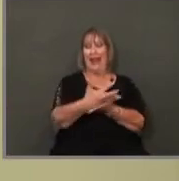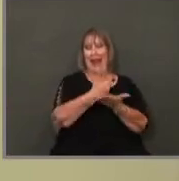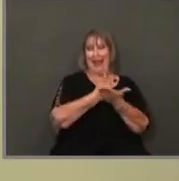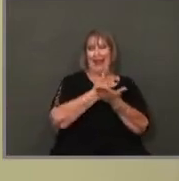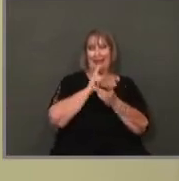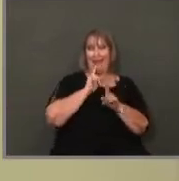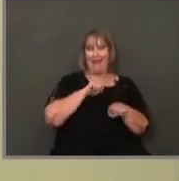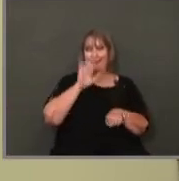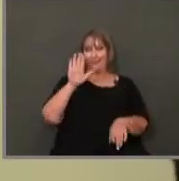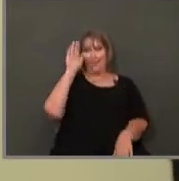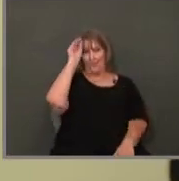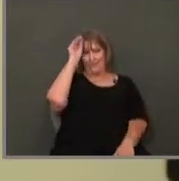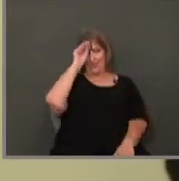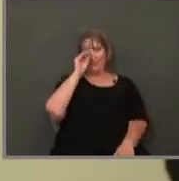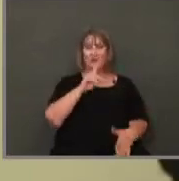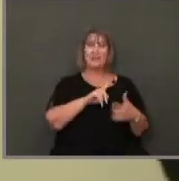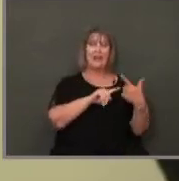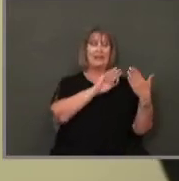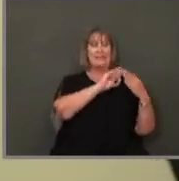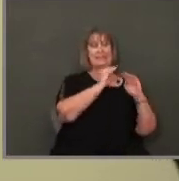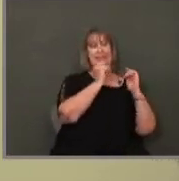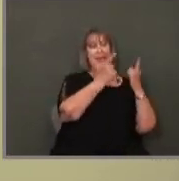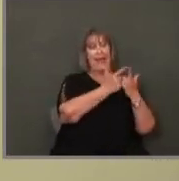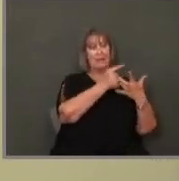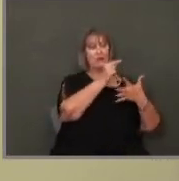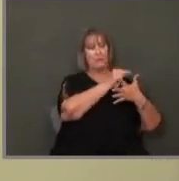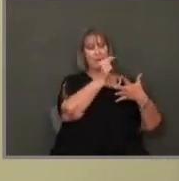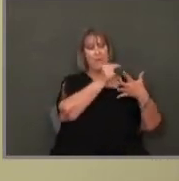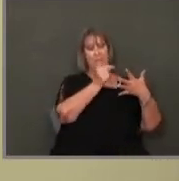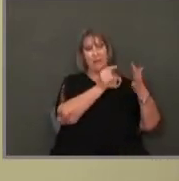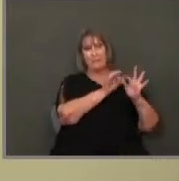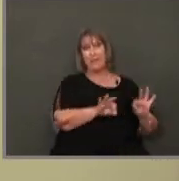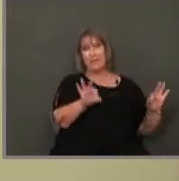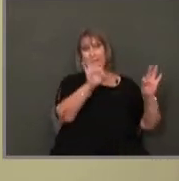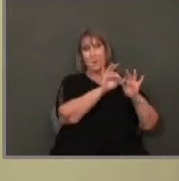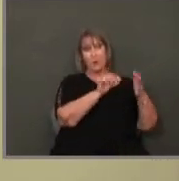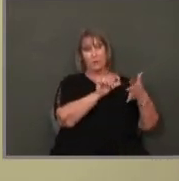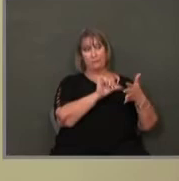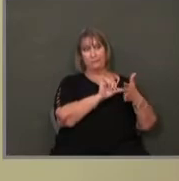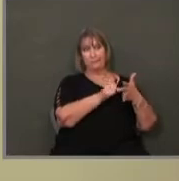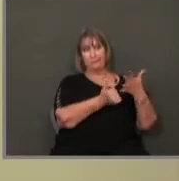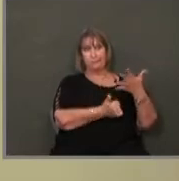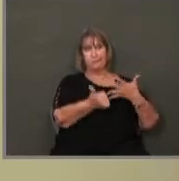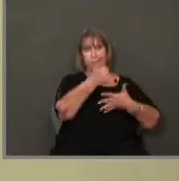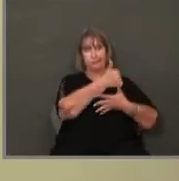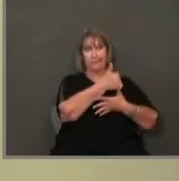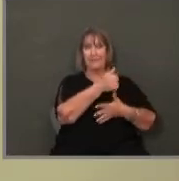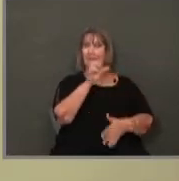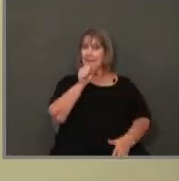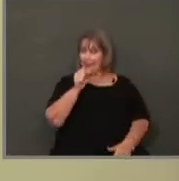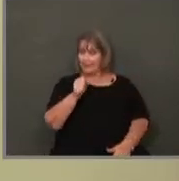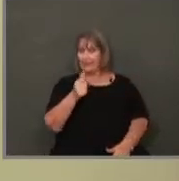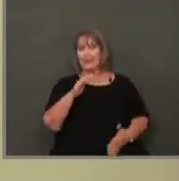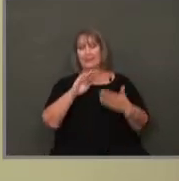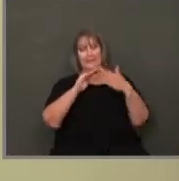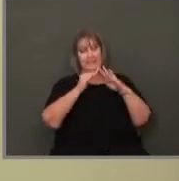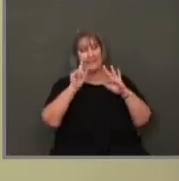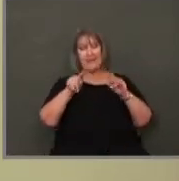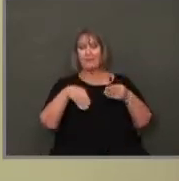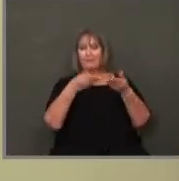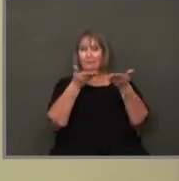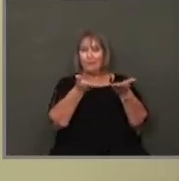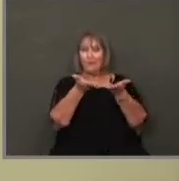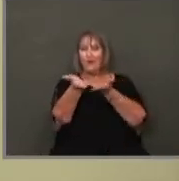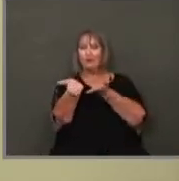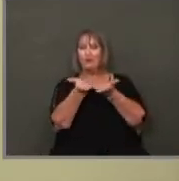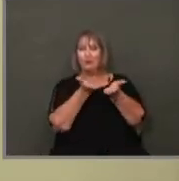City Council for the past year as priorities. Now, Eric, have to deliver basic services to the city, right, to make sure that the city